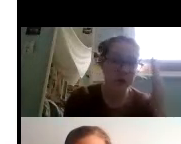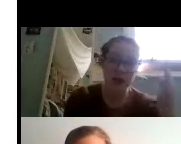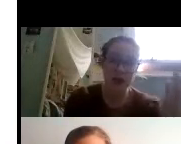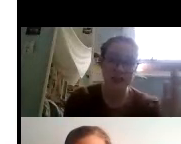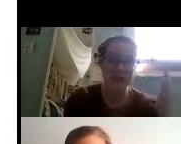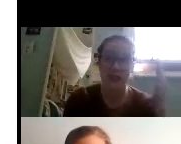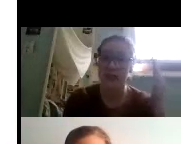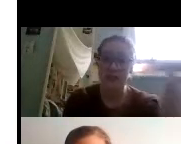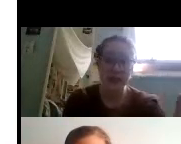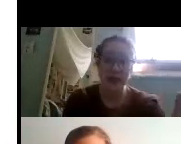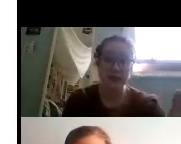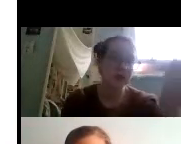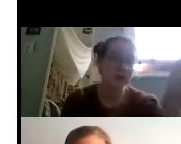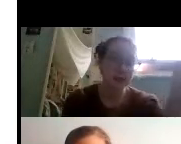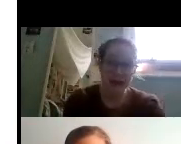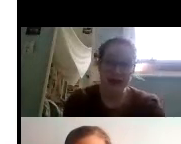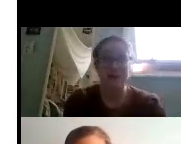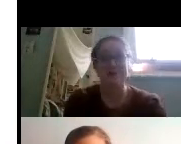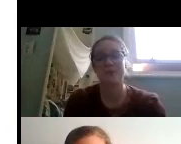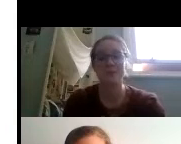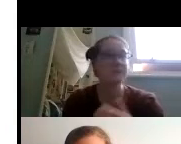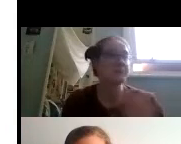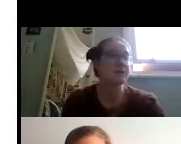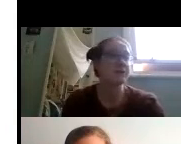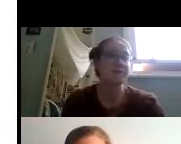so age, name, place,